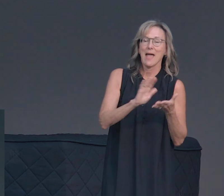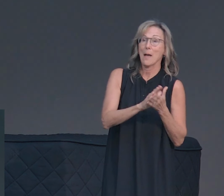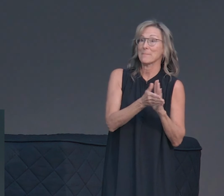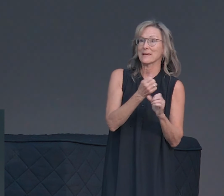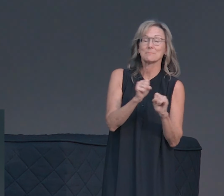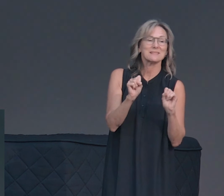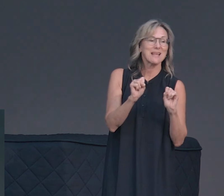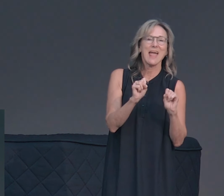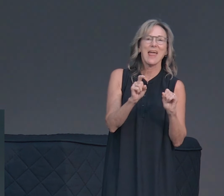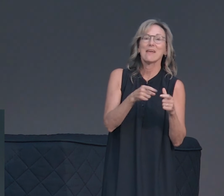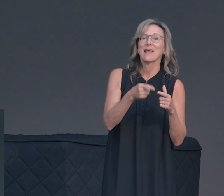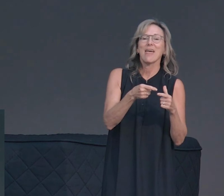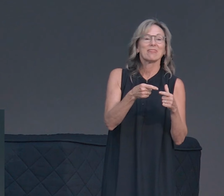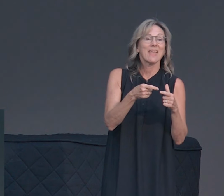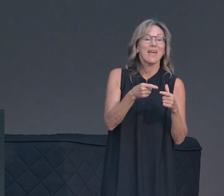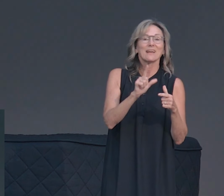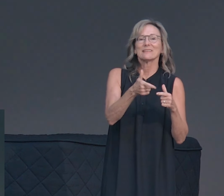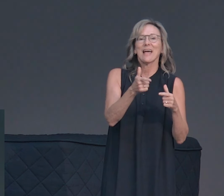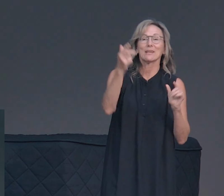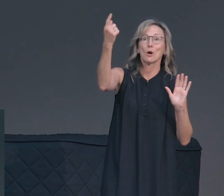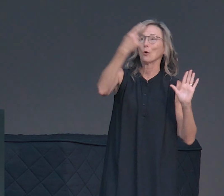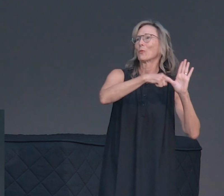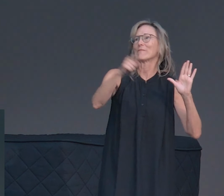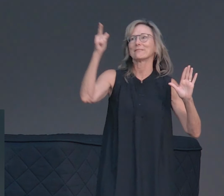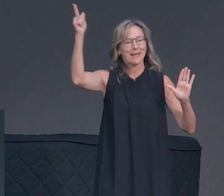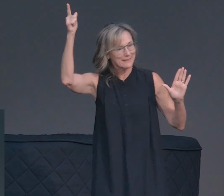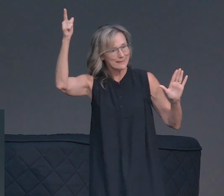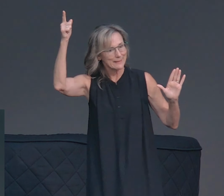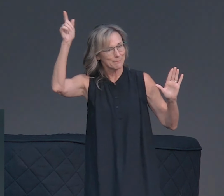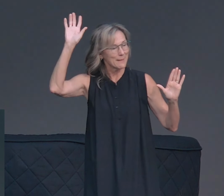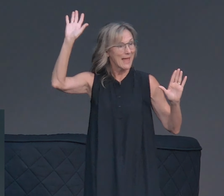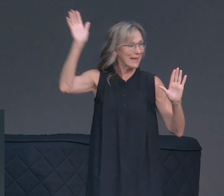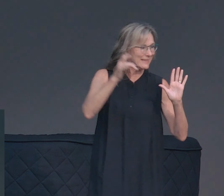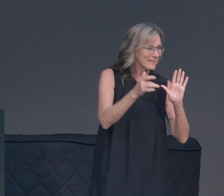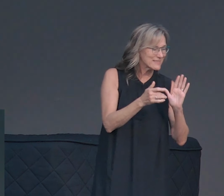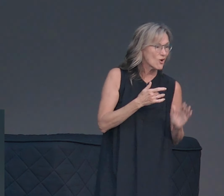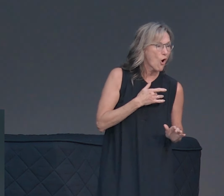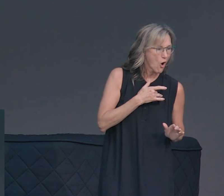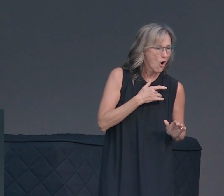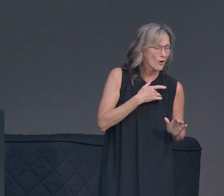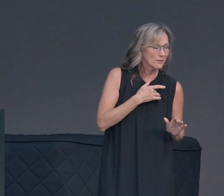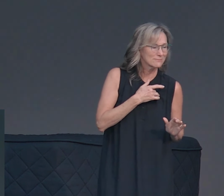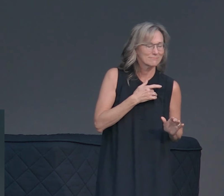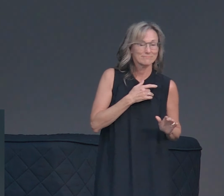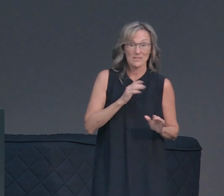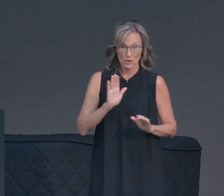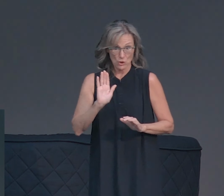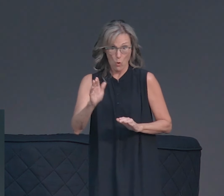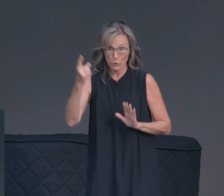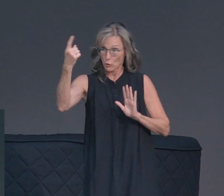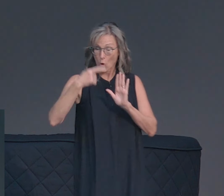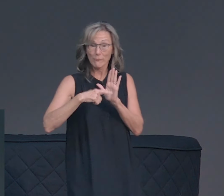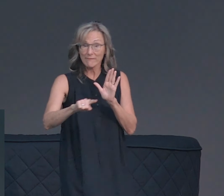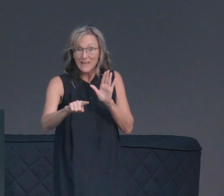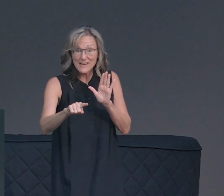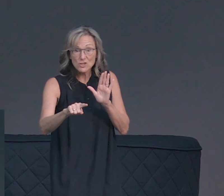So they too might reflect the mercy of God and the heart of God to people that your reflection could never